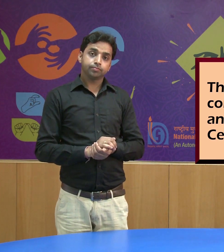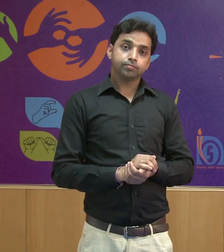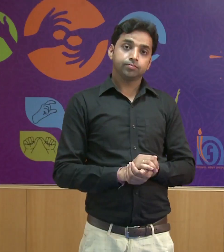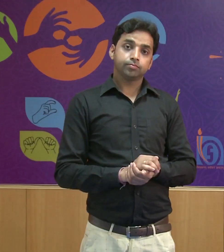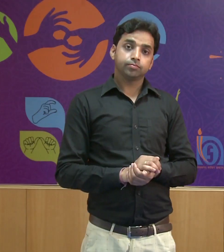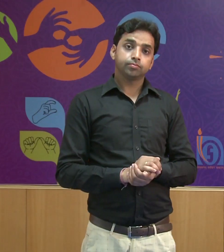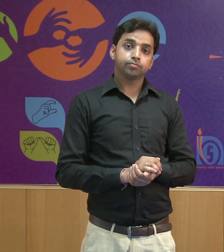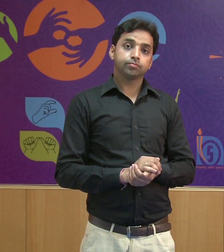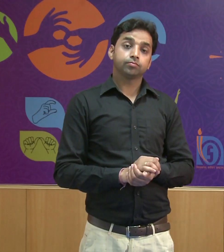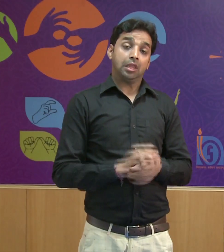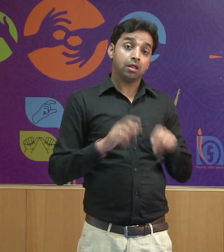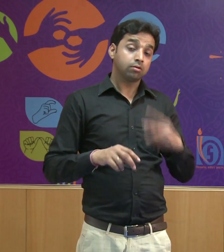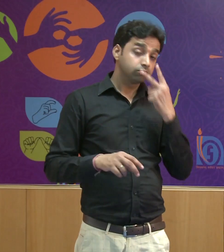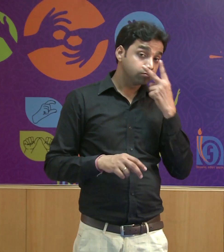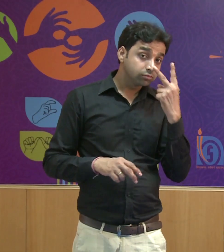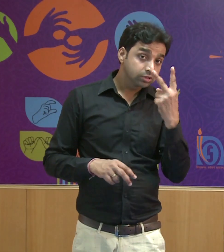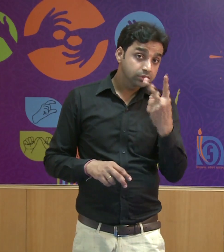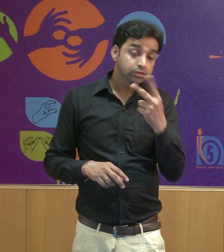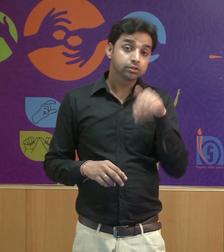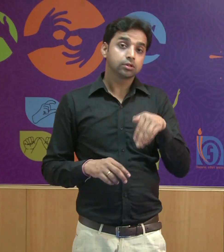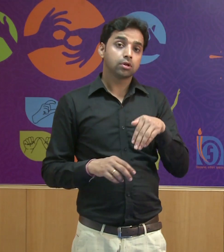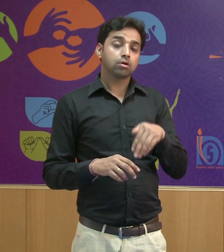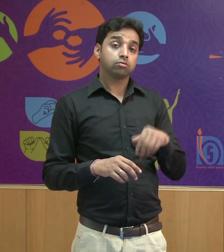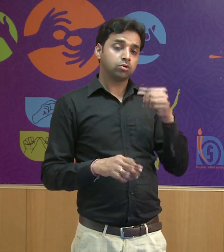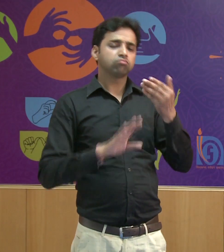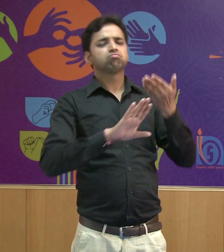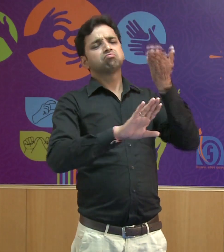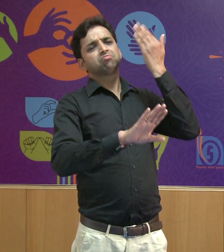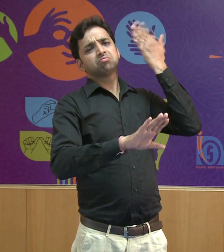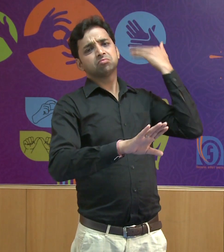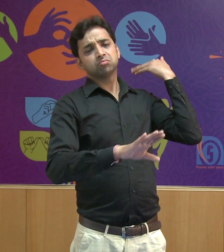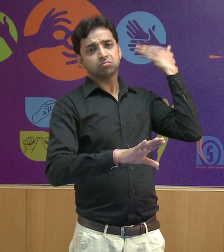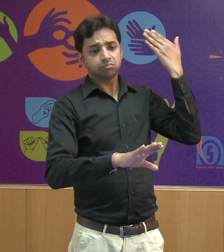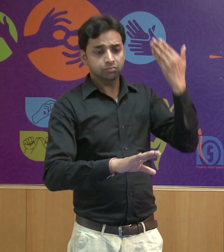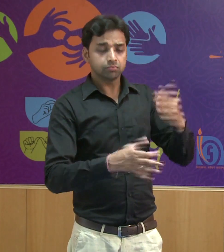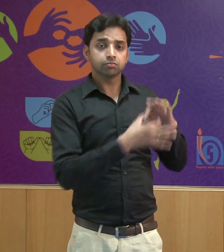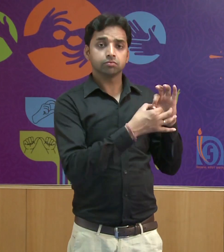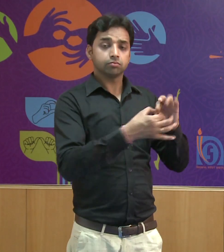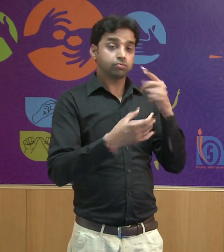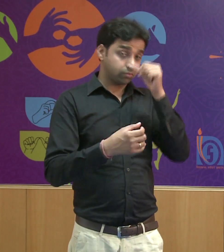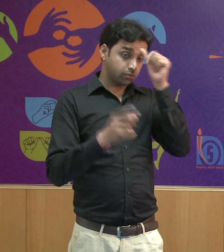Thus, we have seen that during ancient times, the Indian culture,